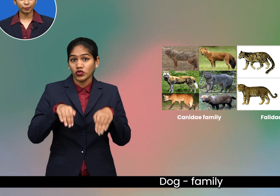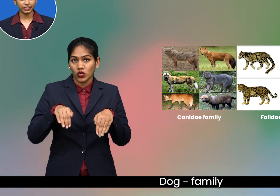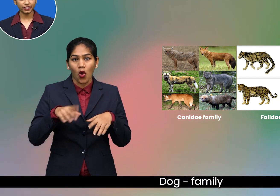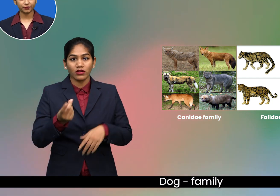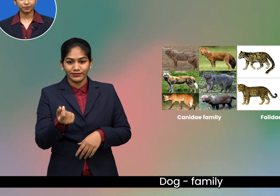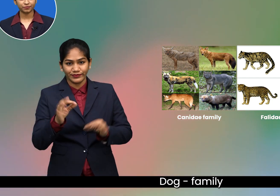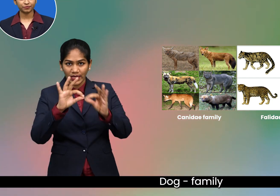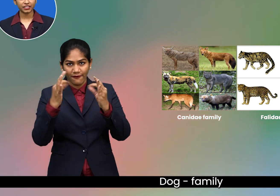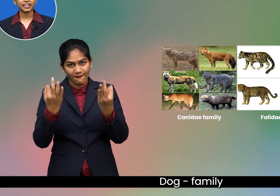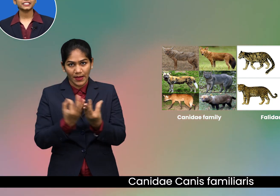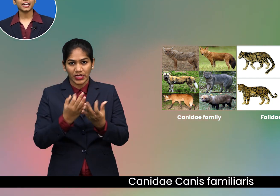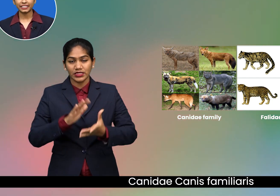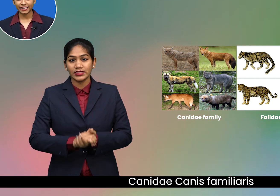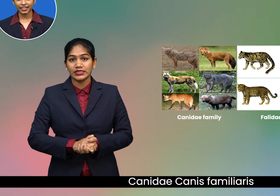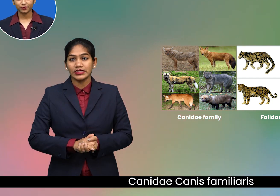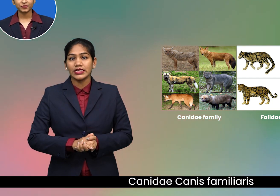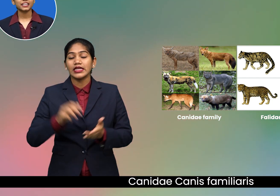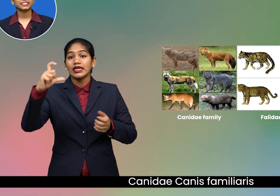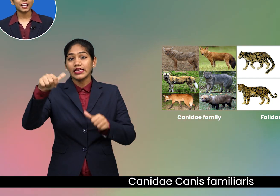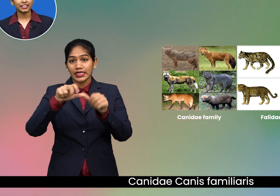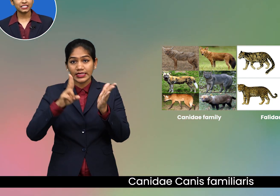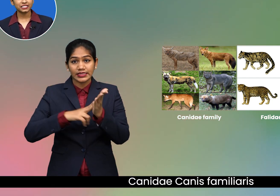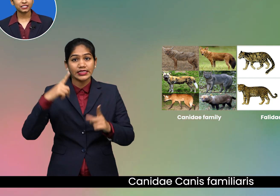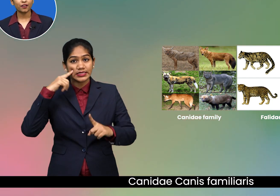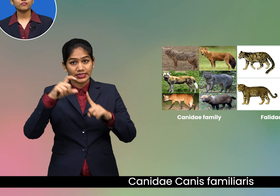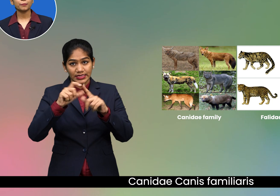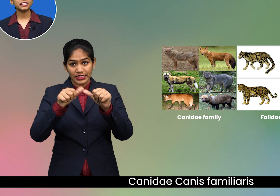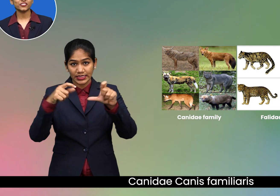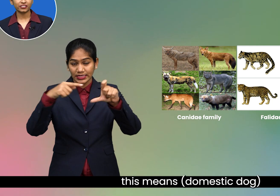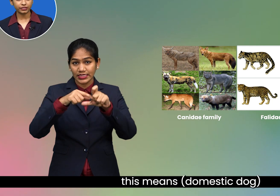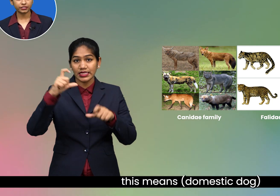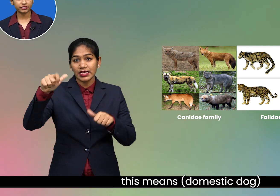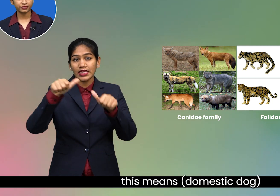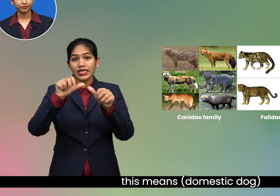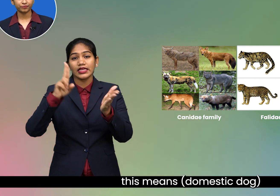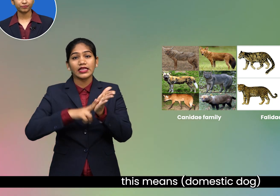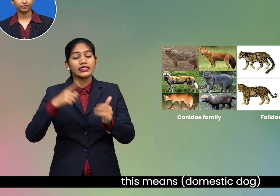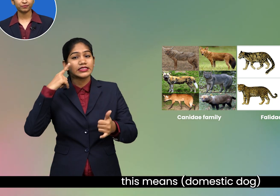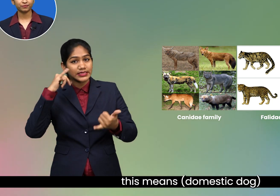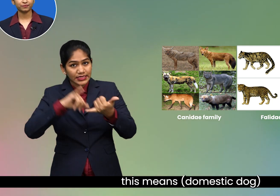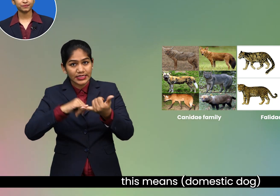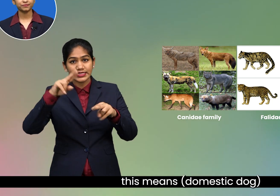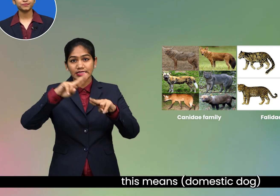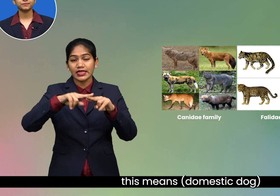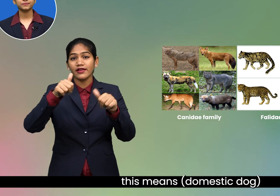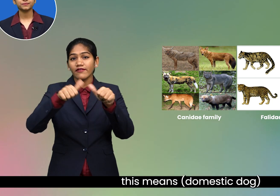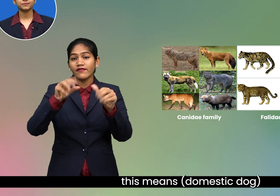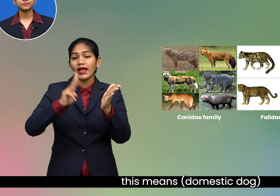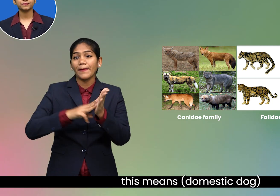Dog family Canidae, Canis familiaris.